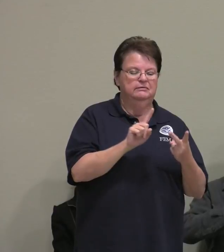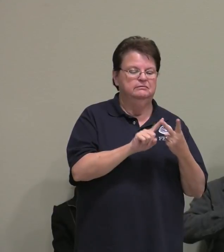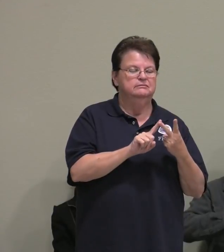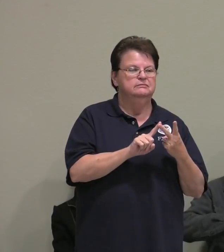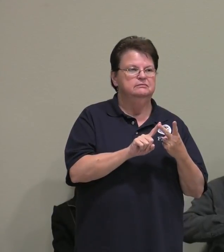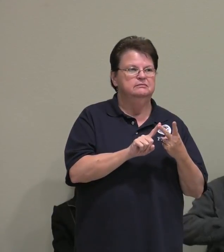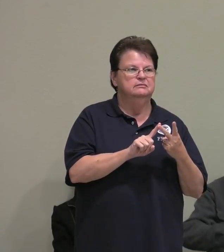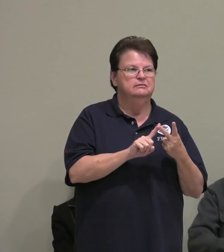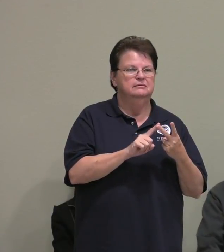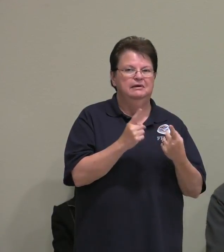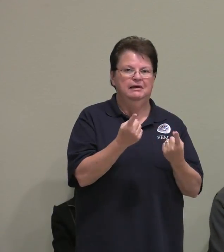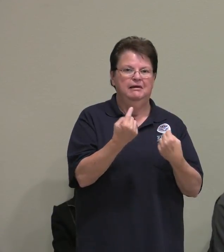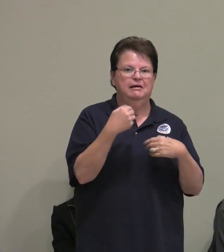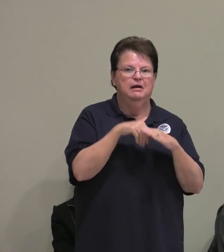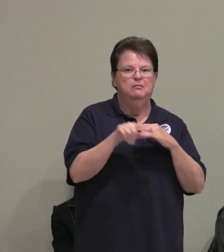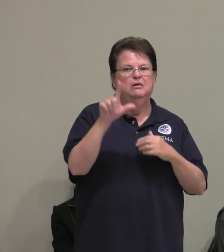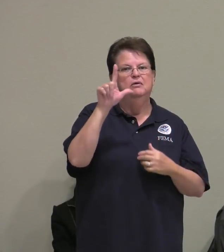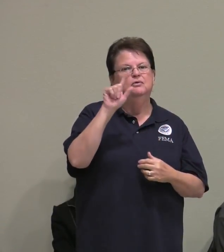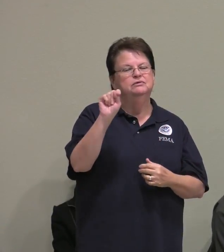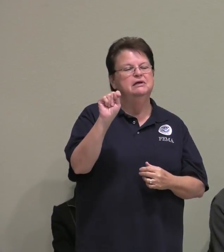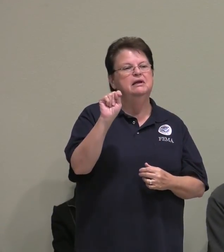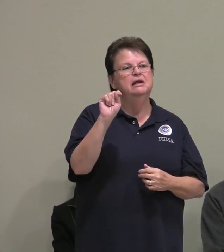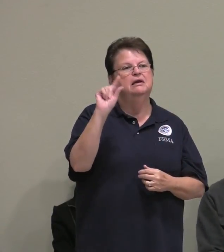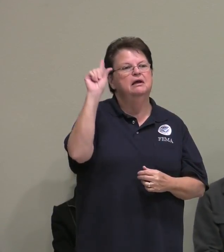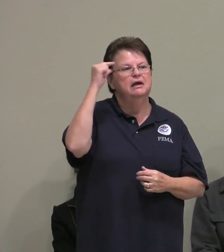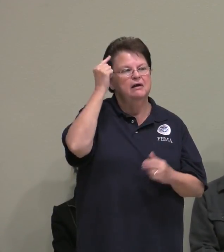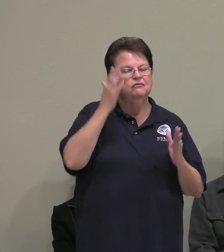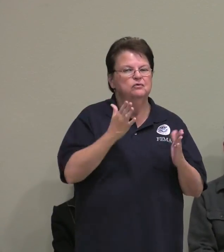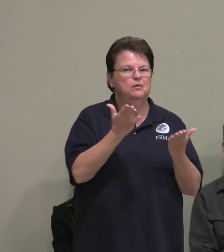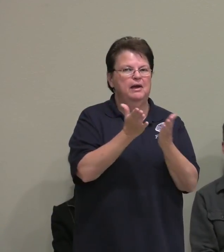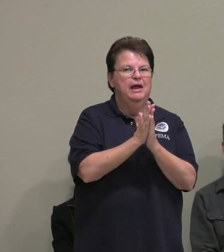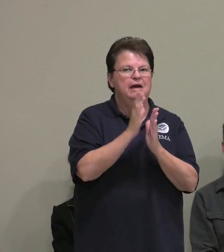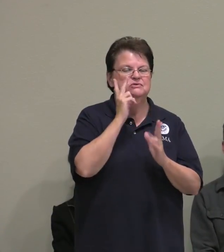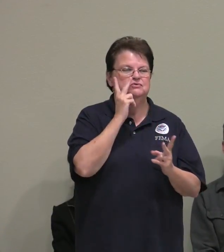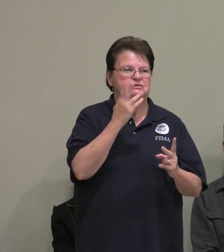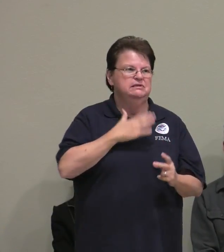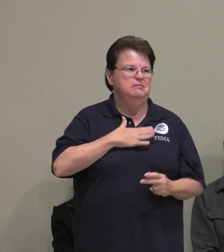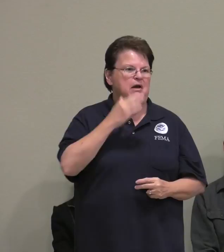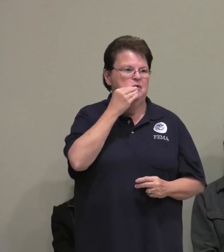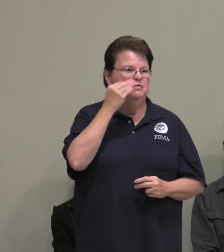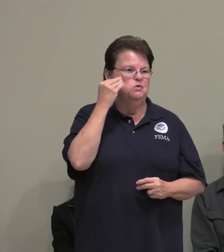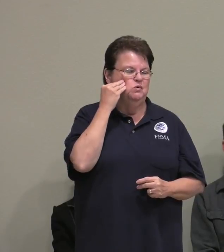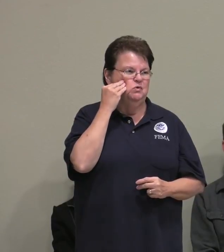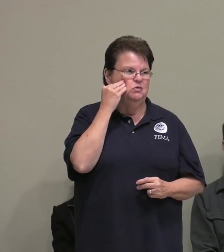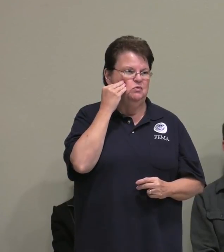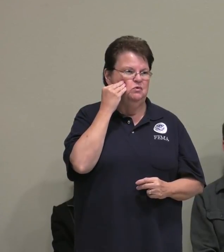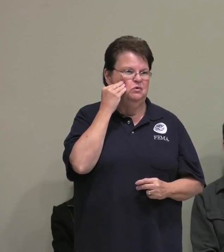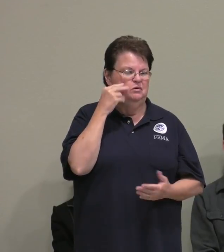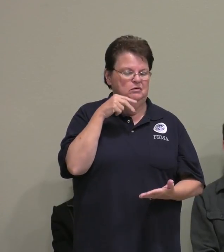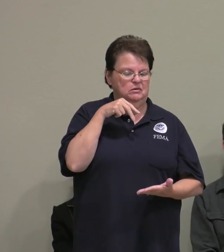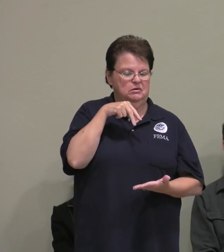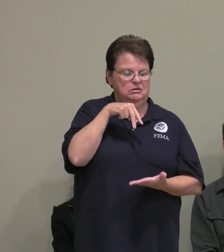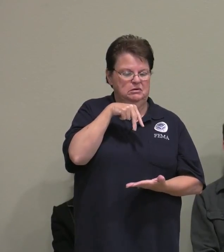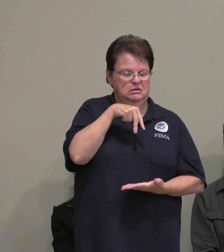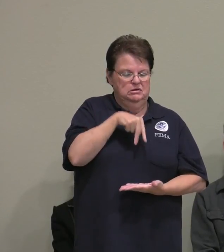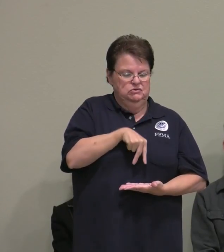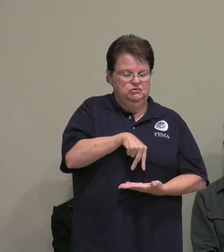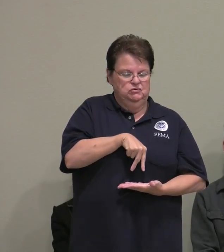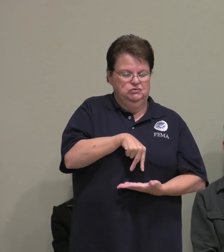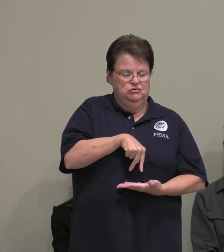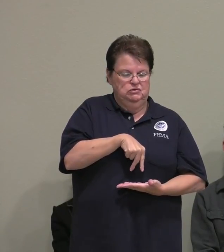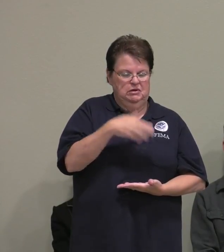the incoming lieutenant governor who all asked to see my home. We have stood at the